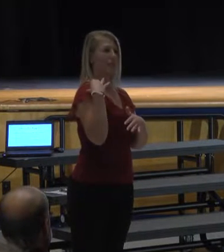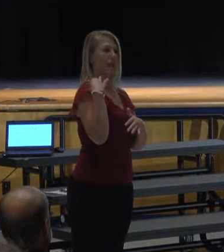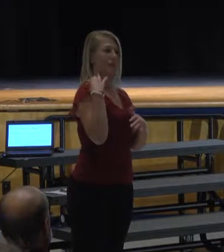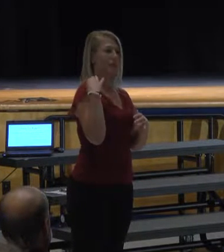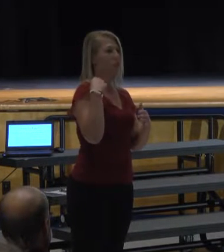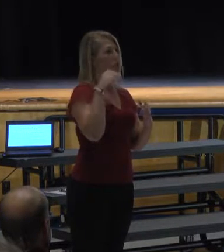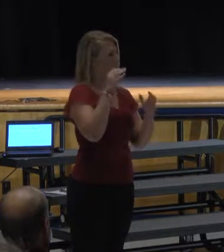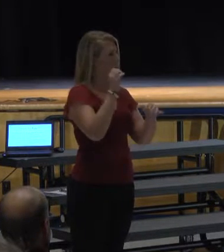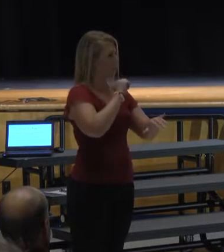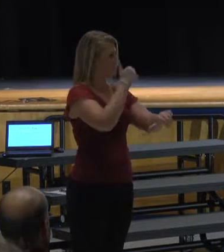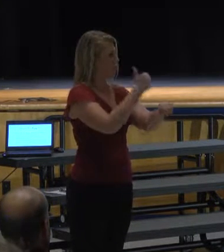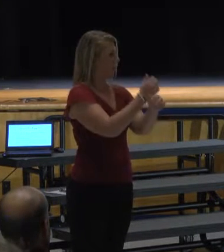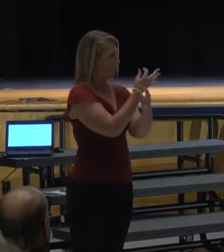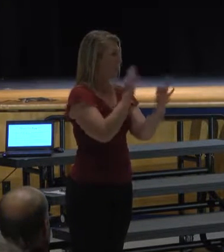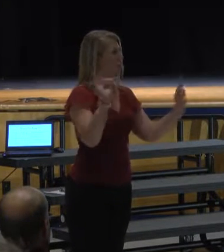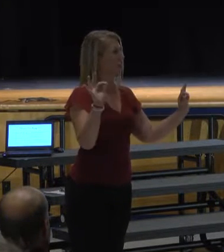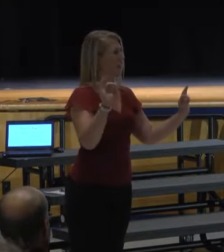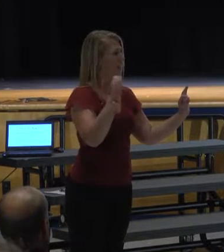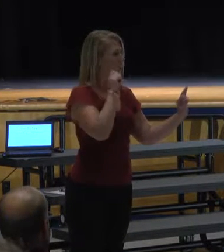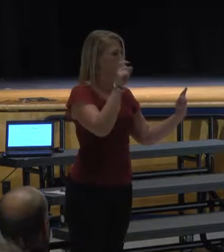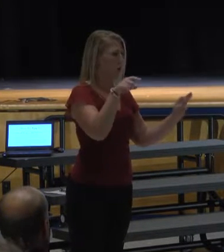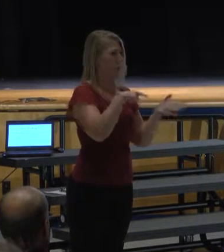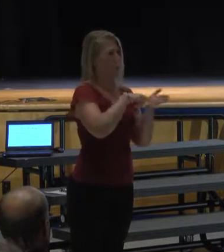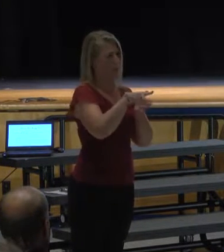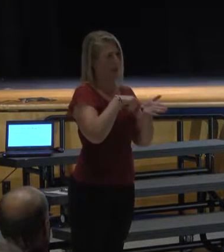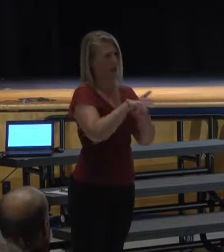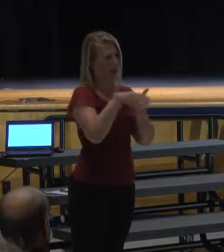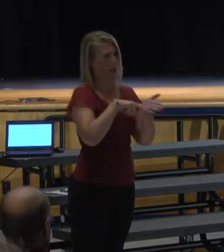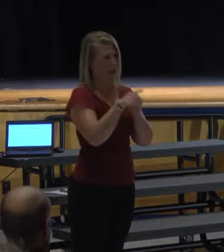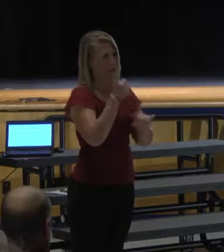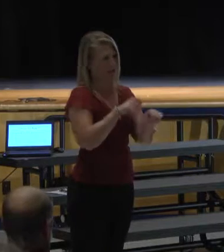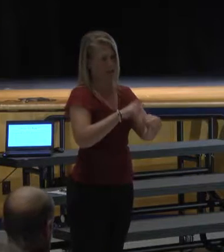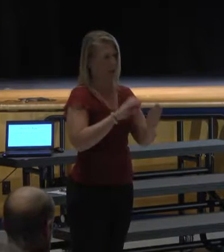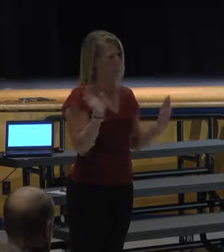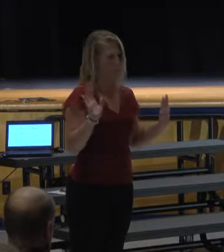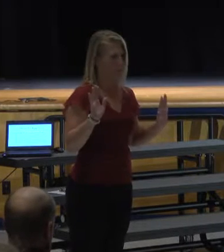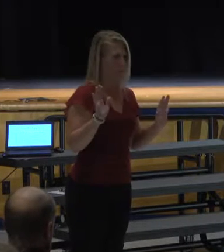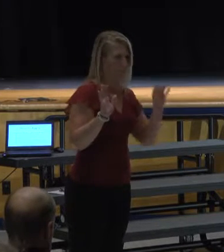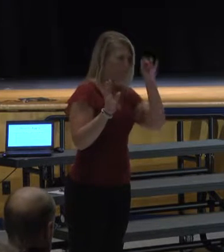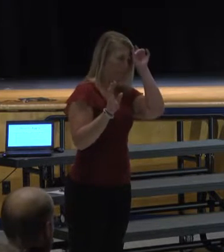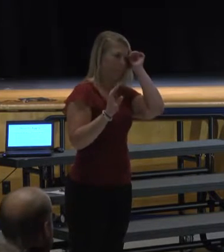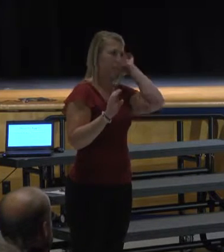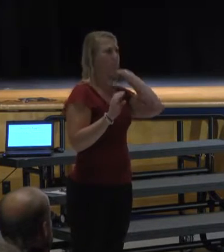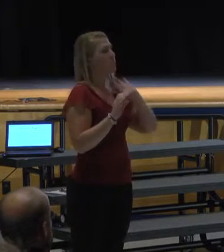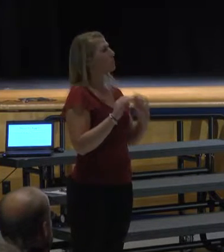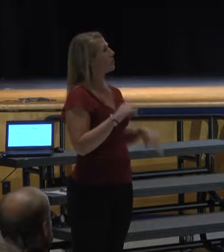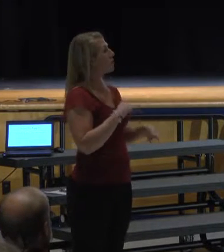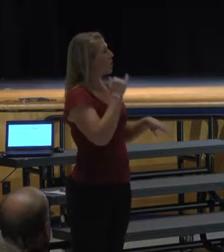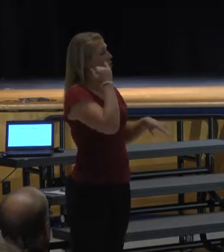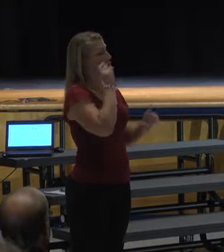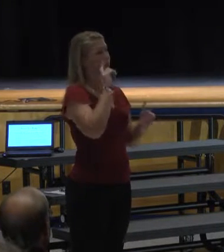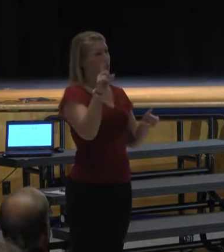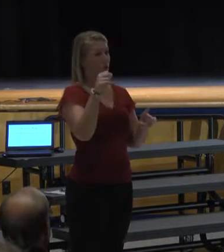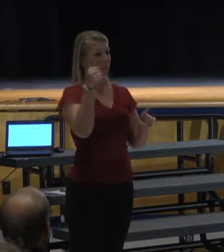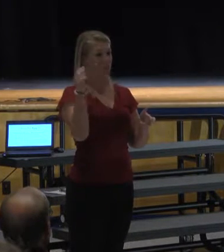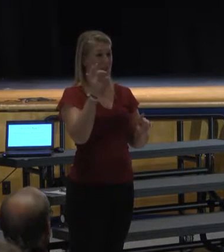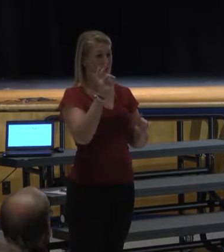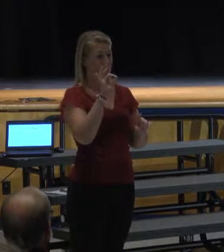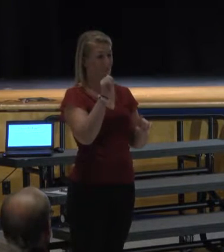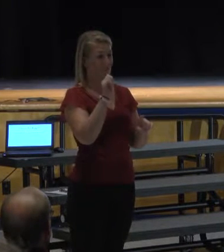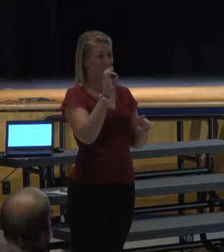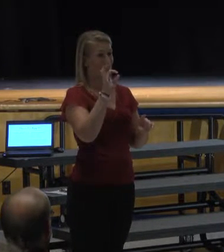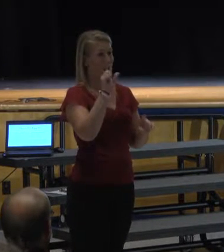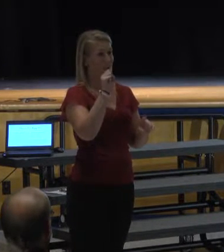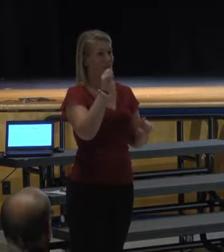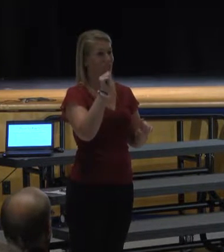free. So this one, if you go to a FAFSA.com site, they might try to charge you money for doing what can be done for free. So